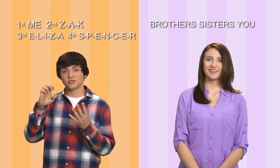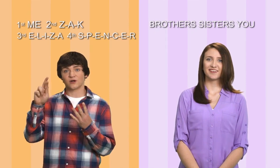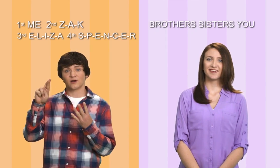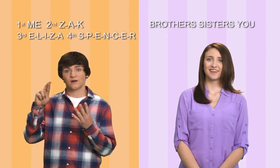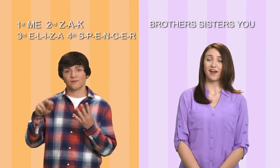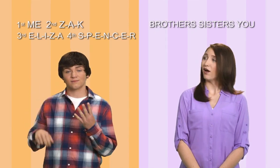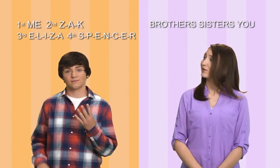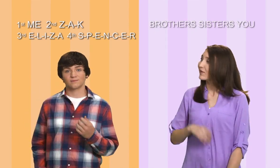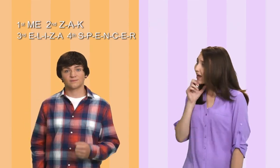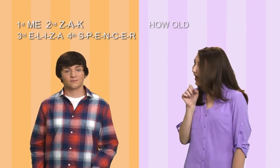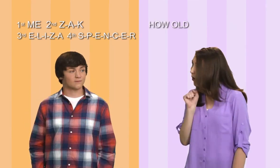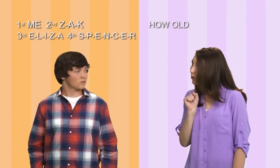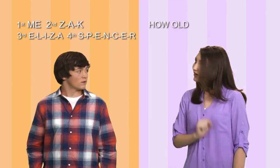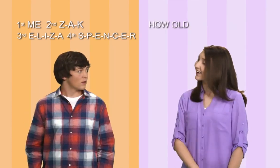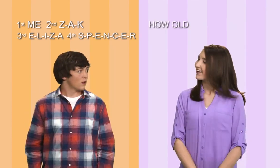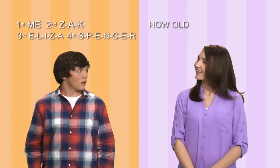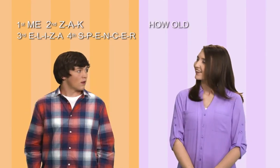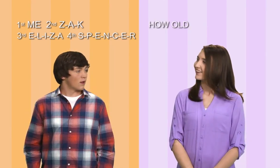Spencer. How old?